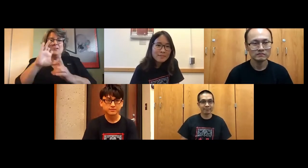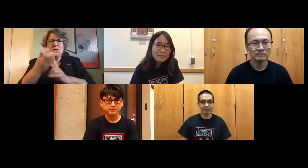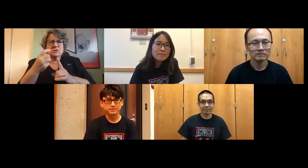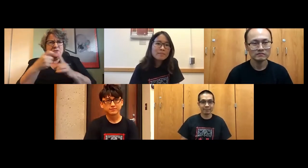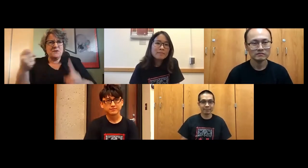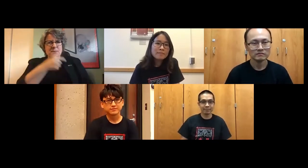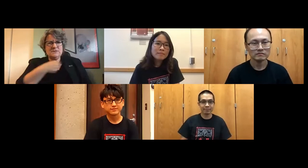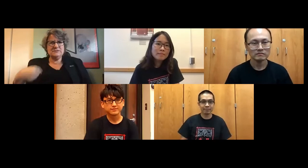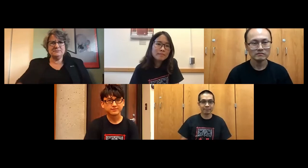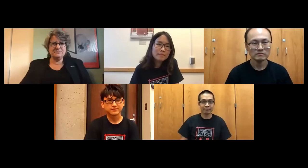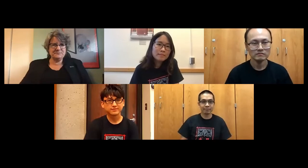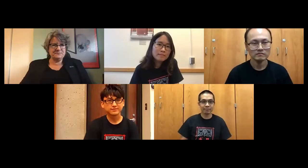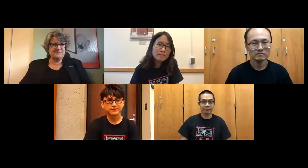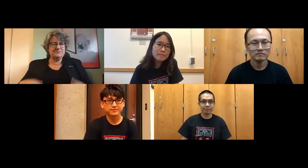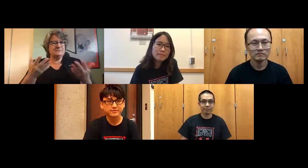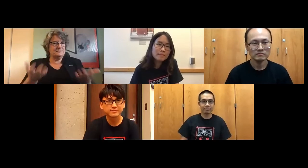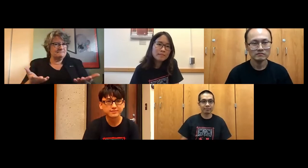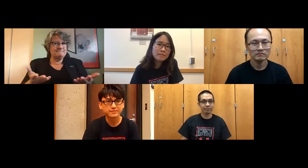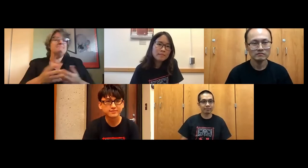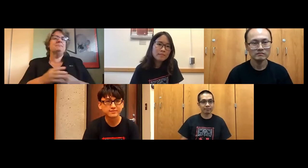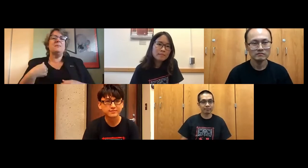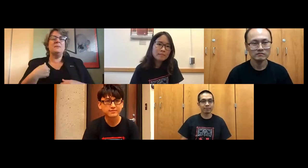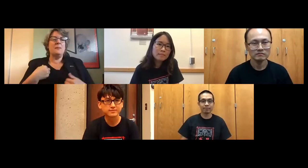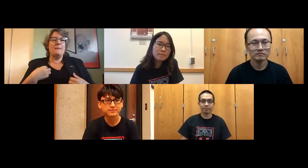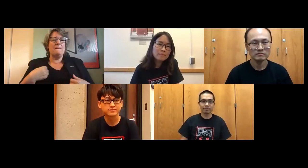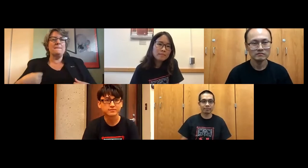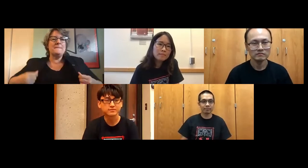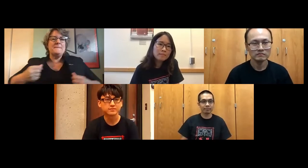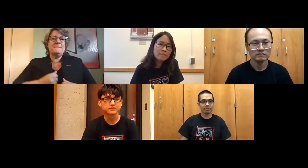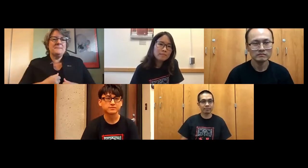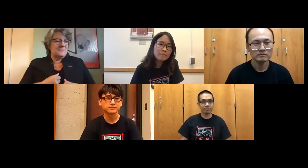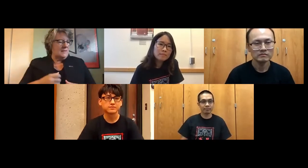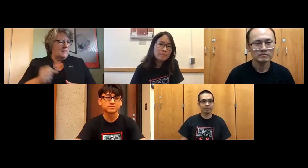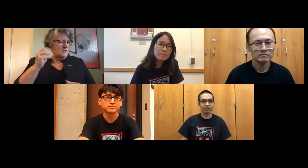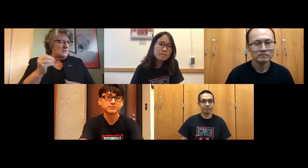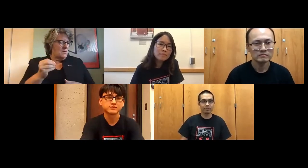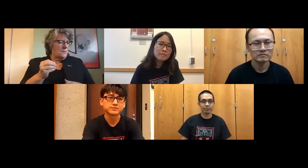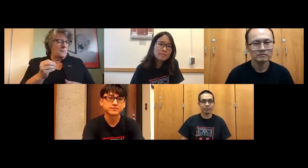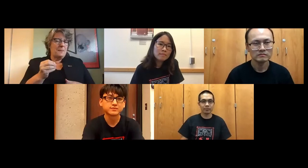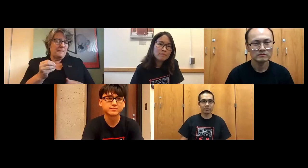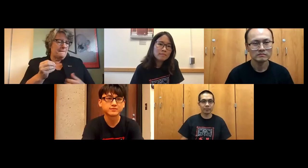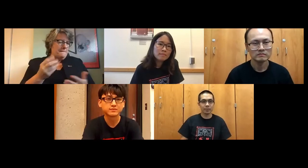It's really interesting, deaf culture and Chinese deaf culture. Could you talk about that and when you